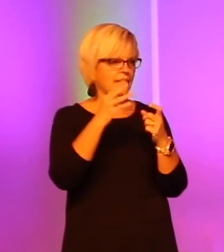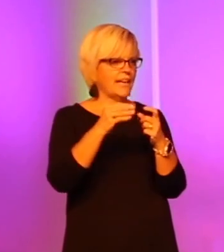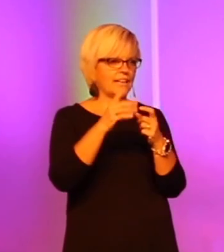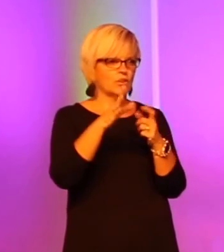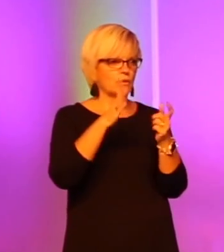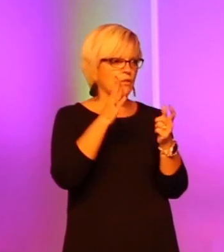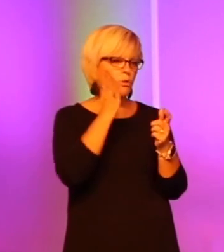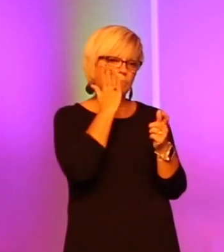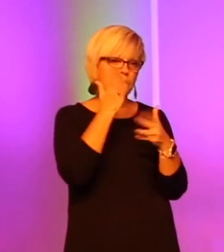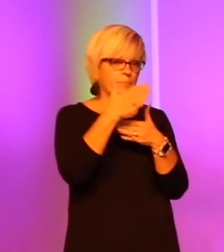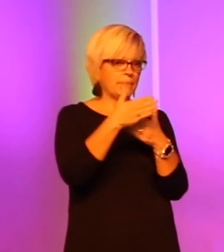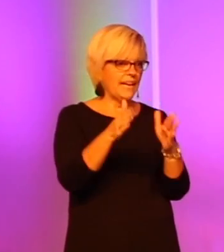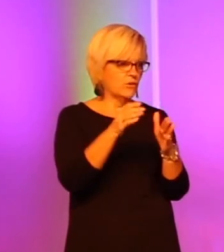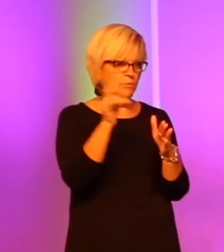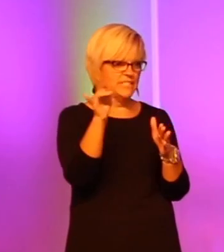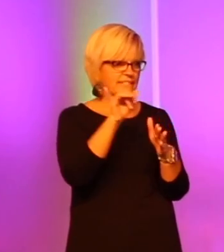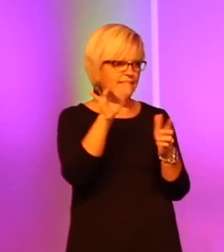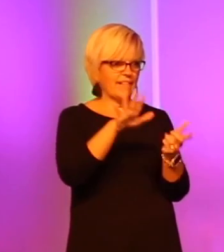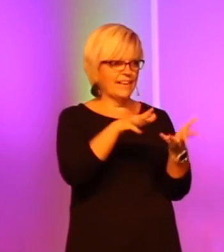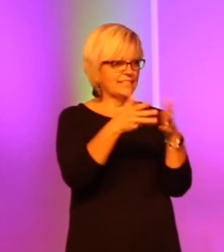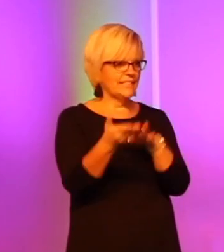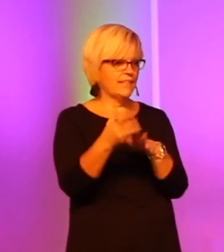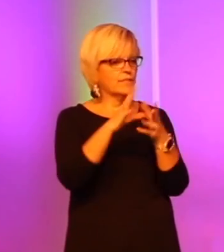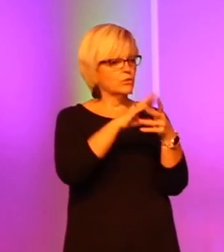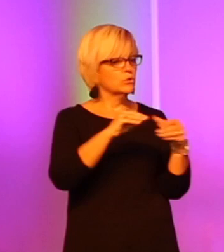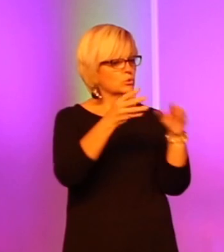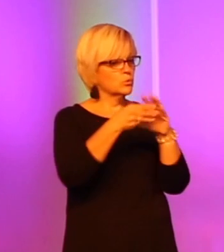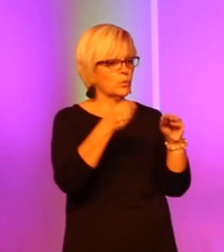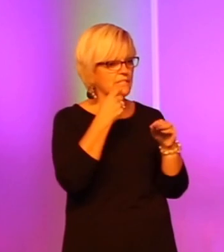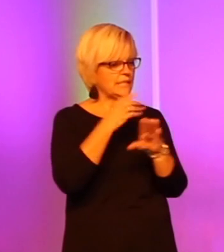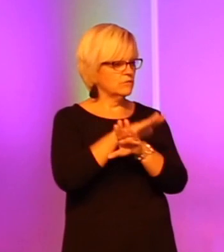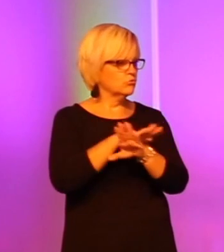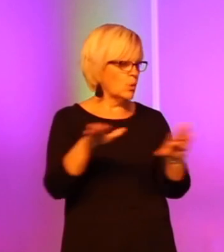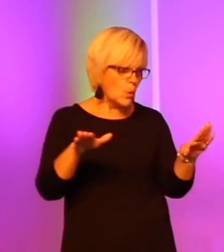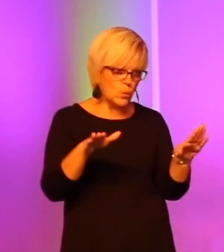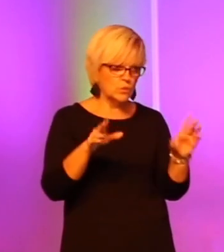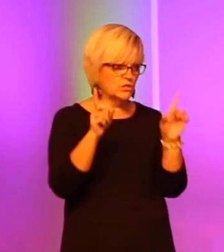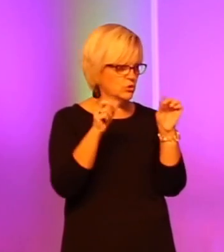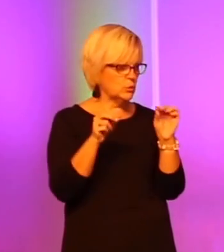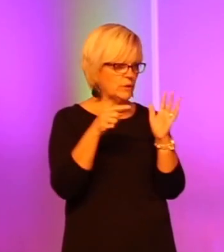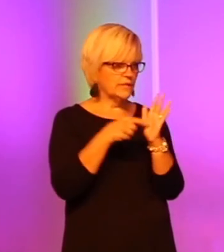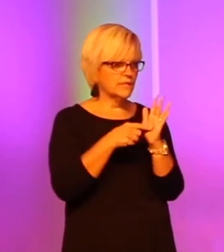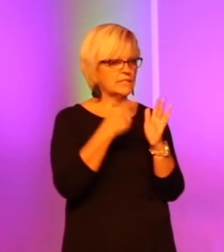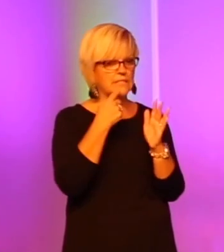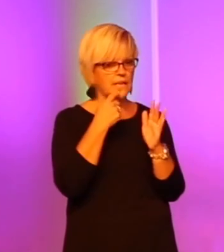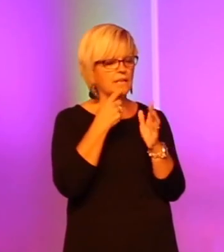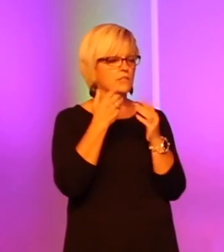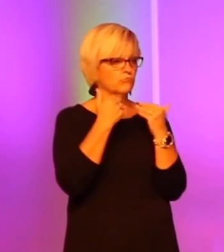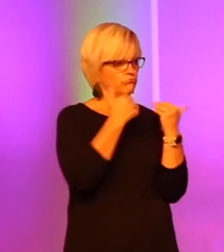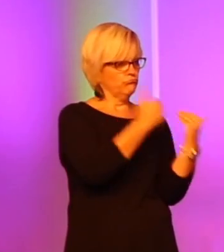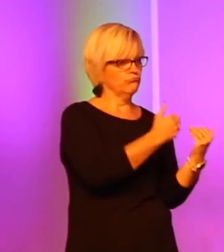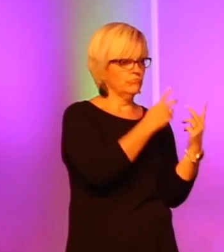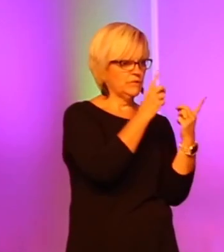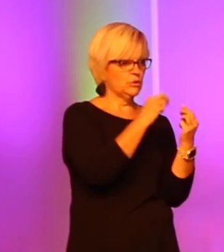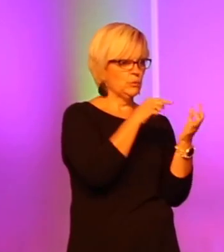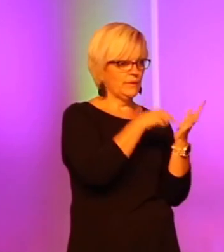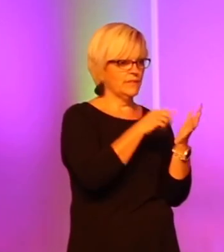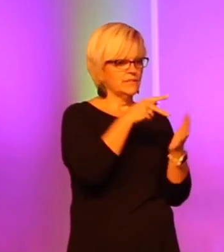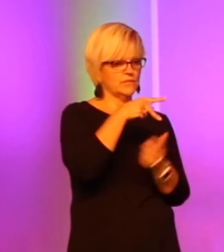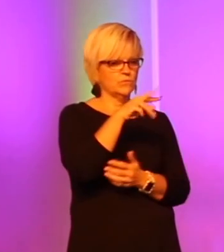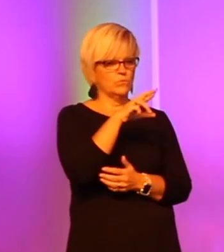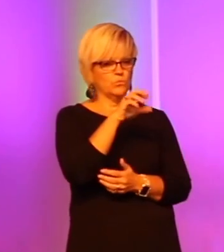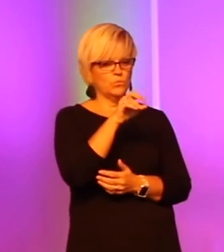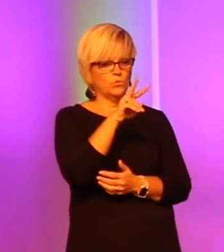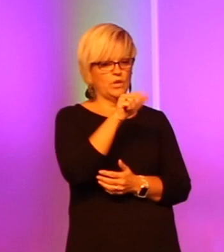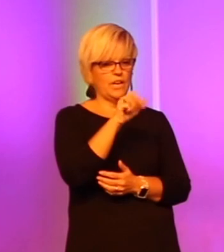saying, don't do this, it's saying as well, well, instead, do this. That's what Proverbs is all about. As